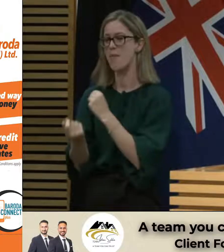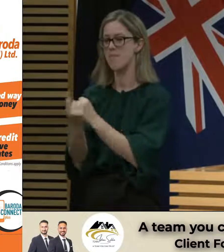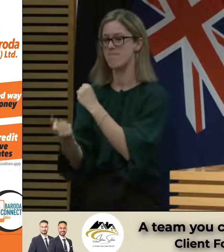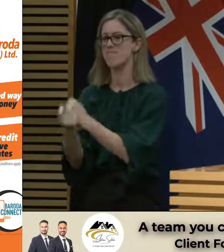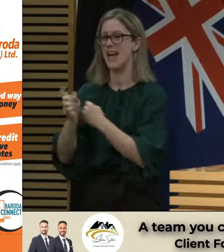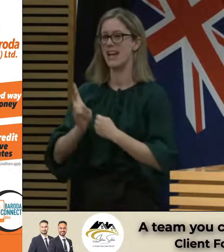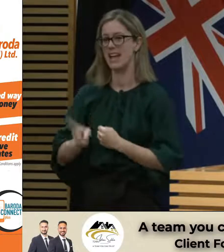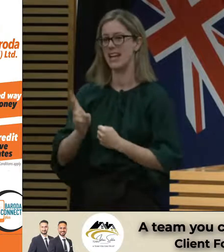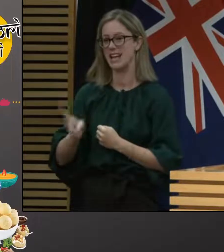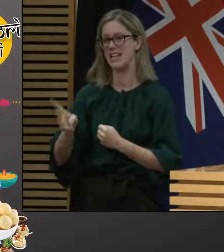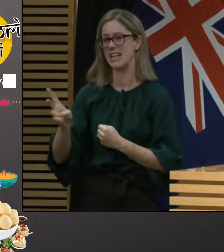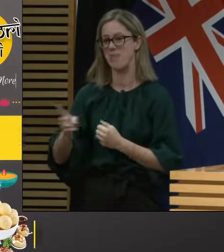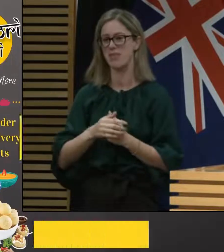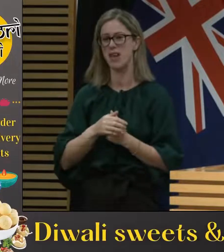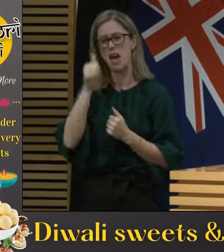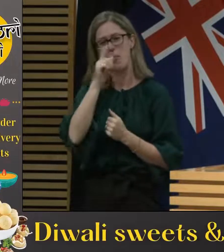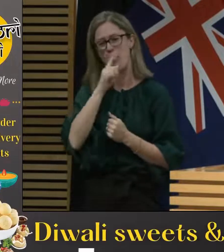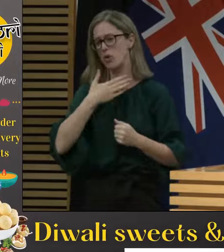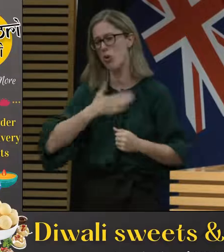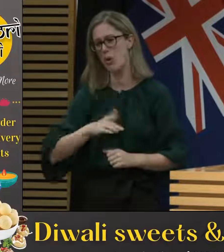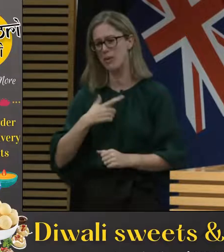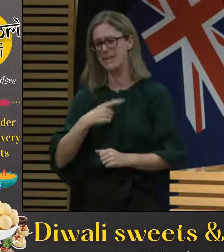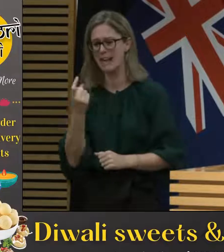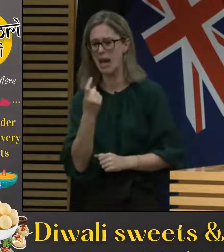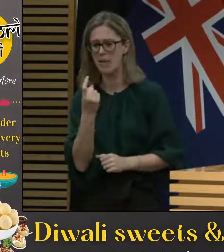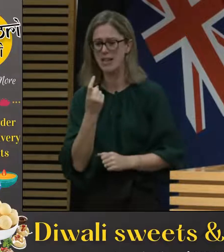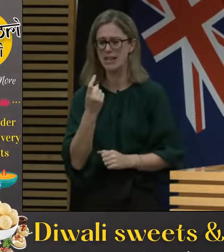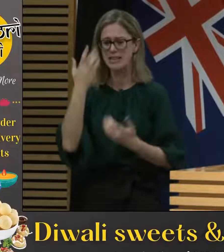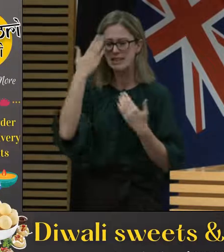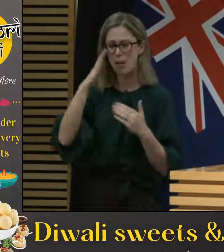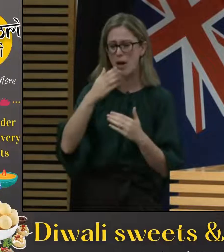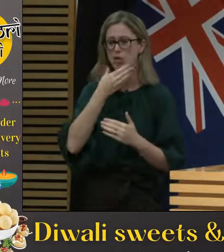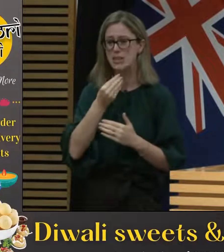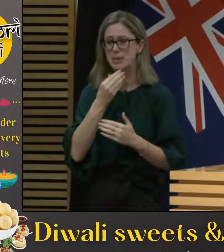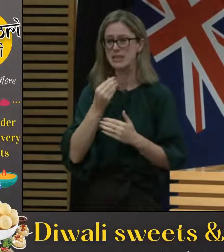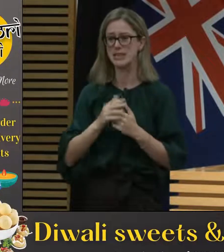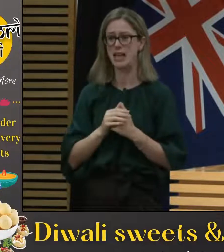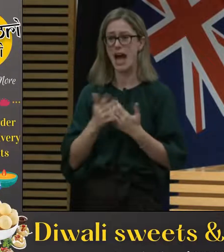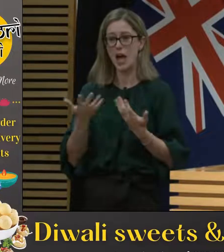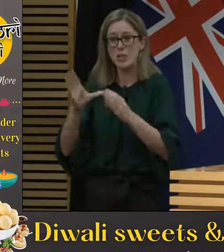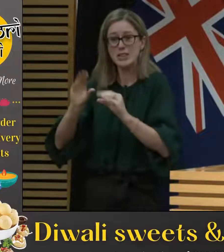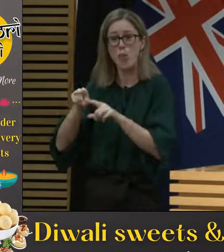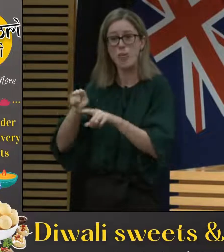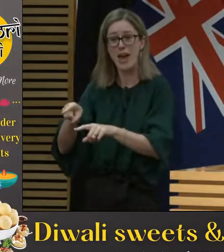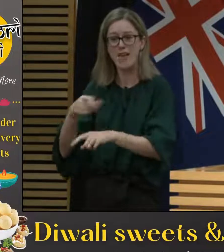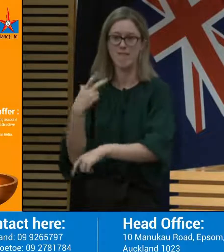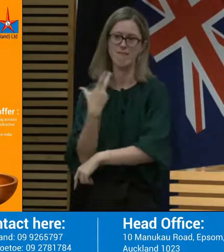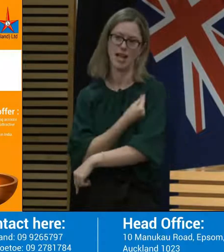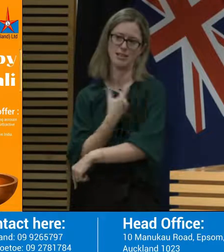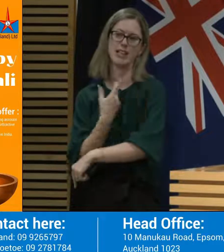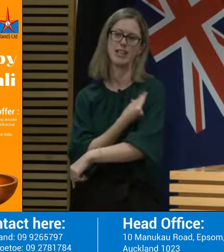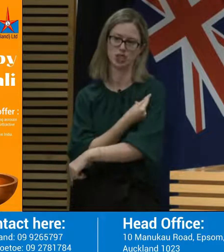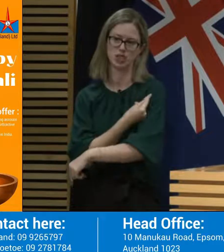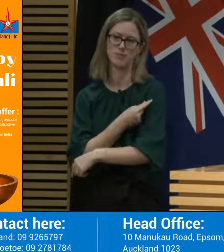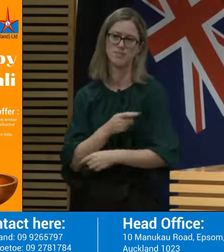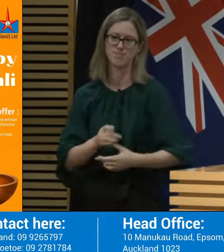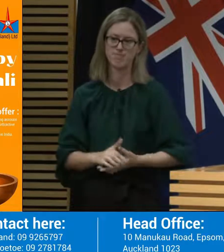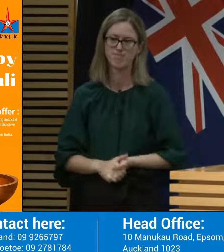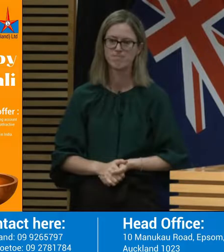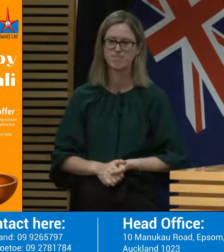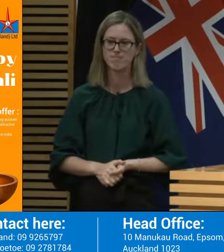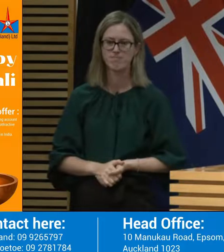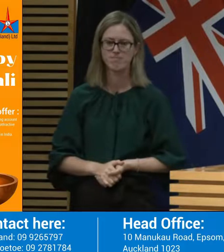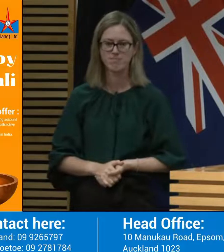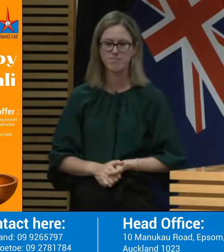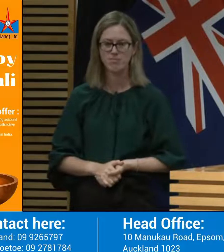that, especially as we move closer to summer and Christmas. So the answer is simple: vaccination. We don't